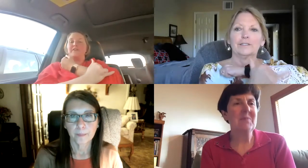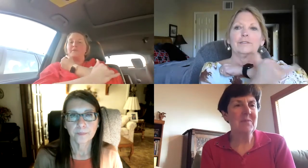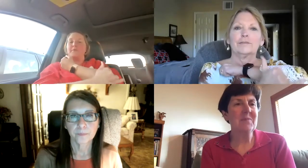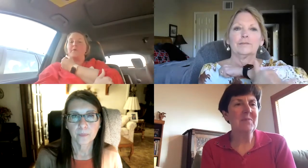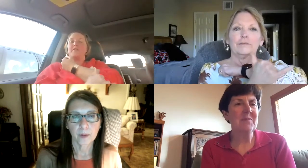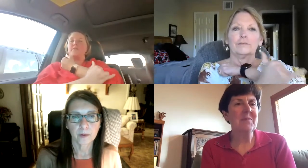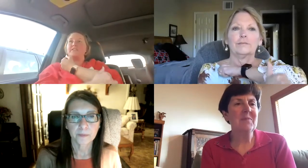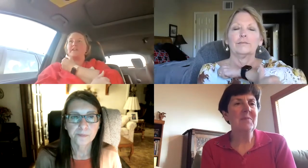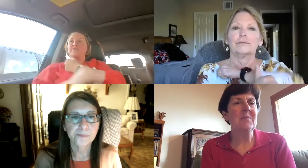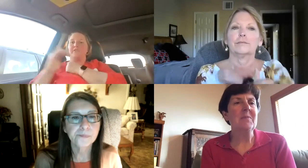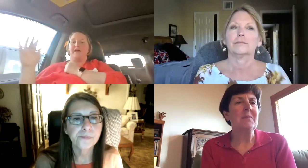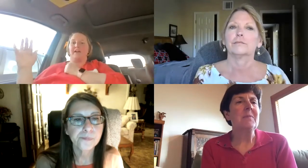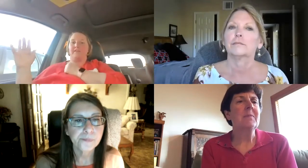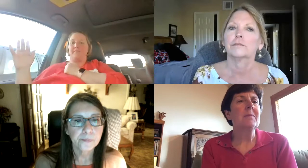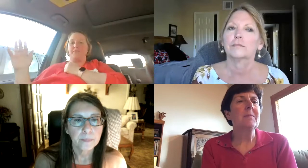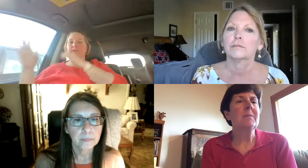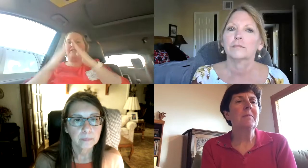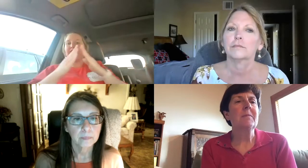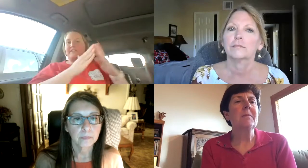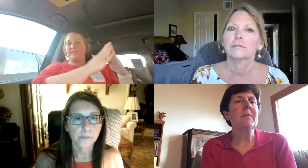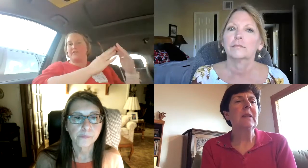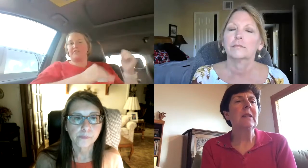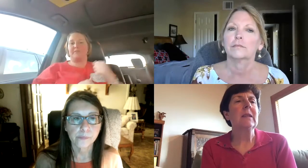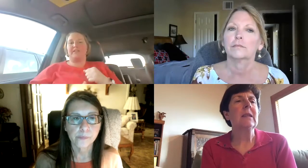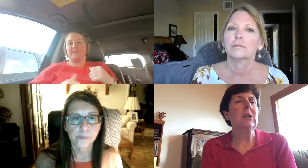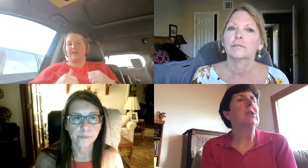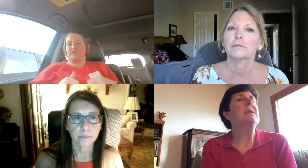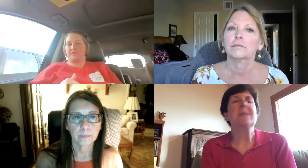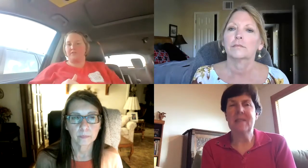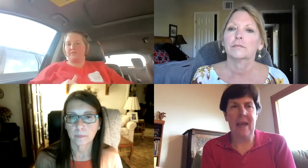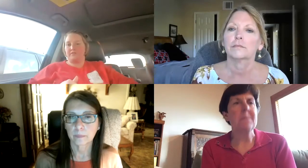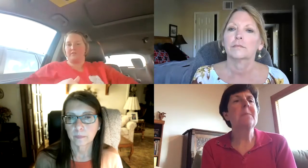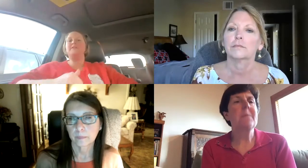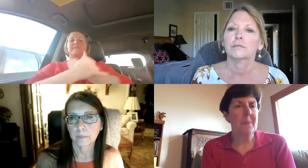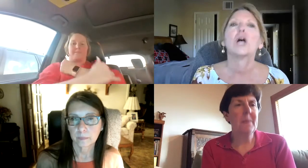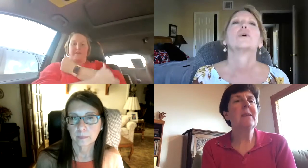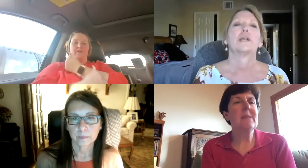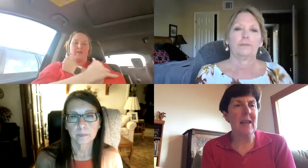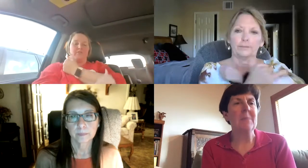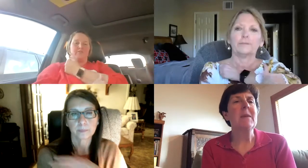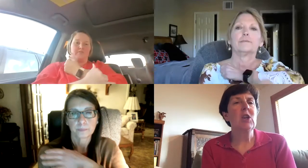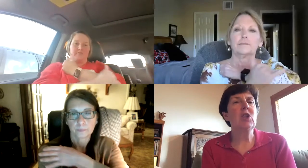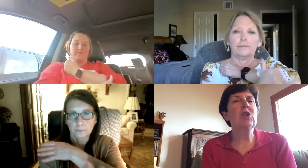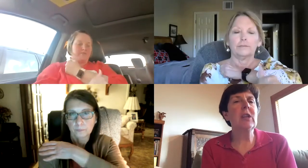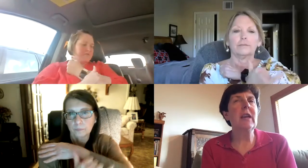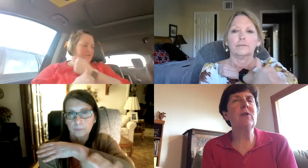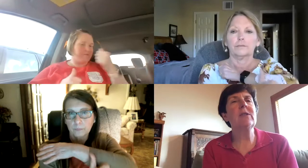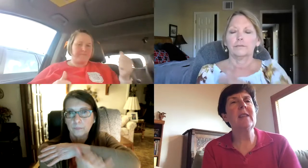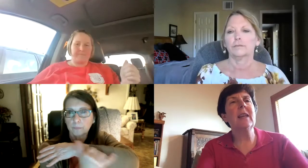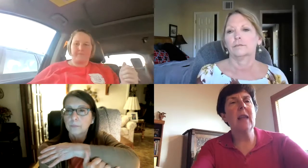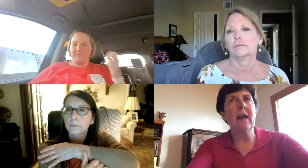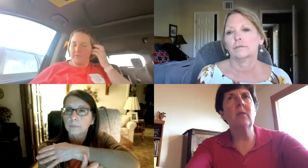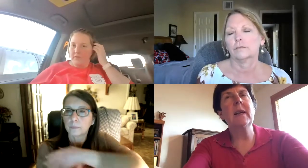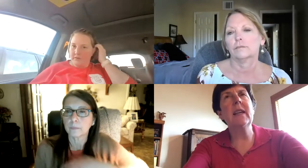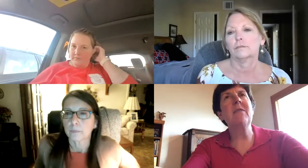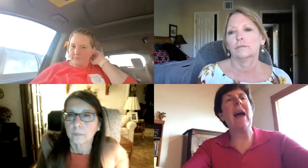country you live in, but what is country like? We live in a city versus we live in country. Same thing. Okay. Usually if you're